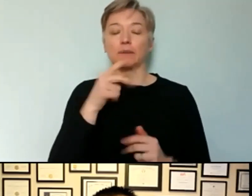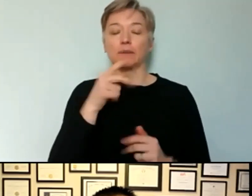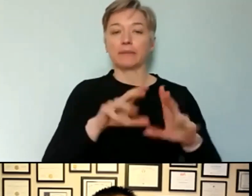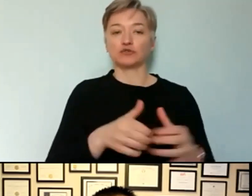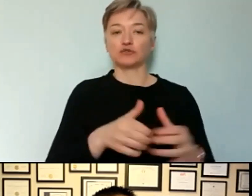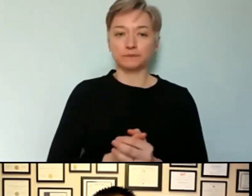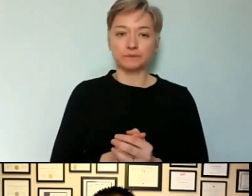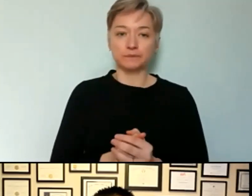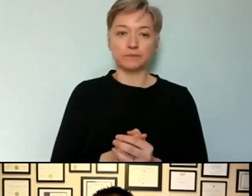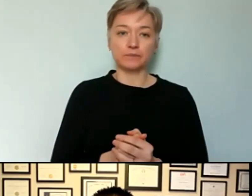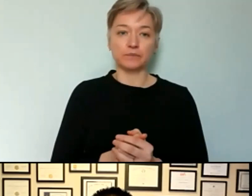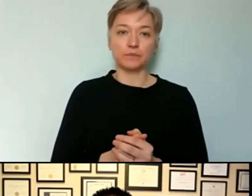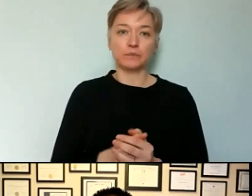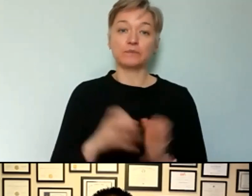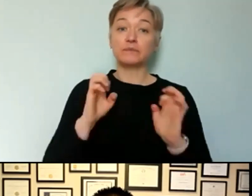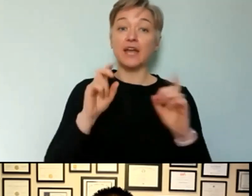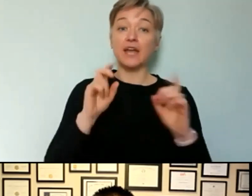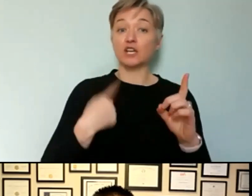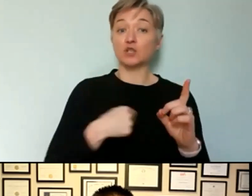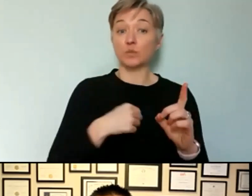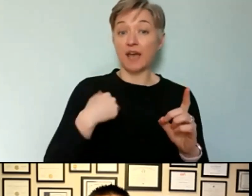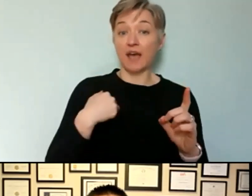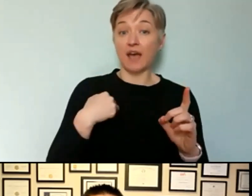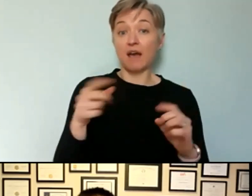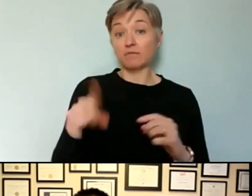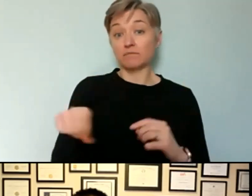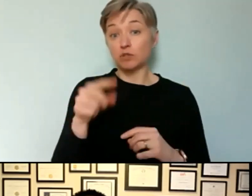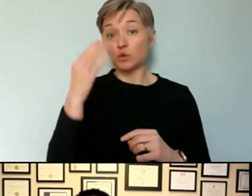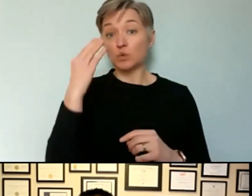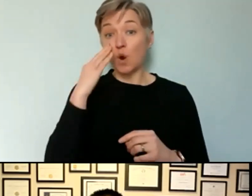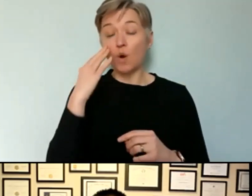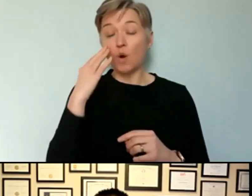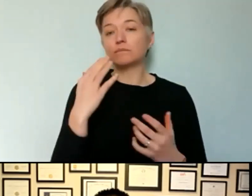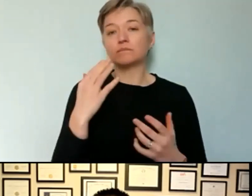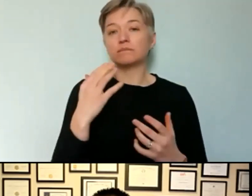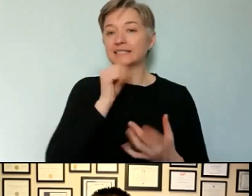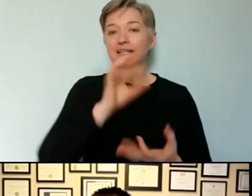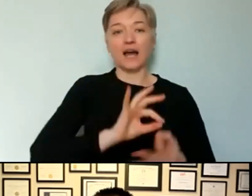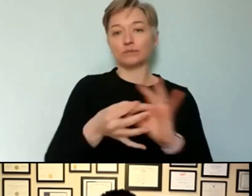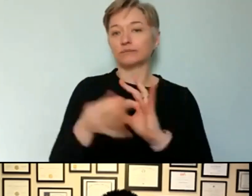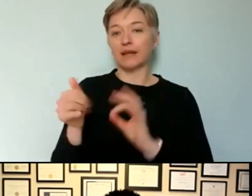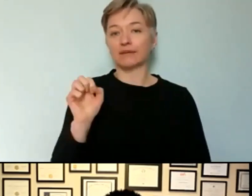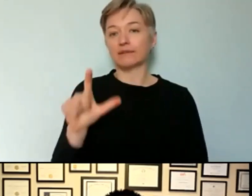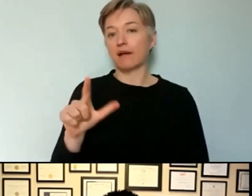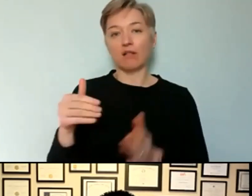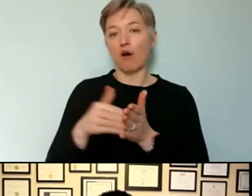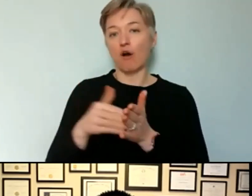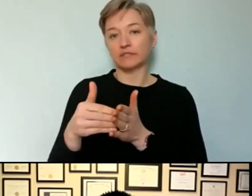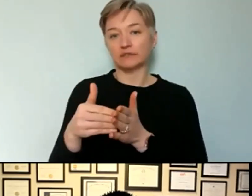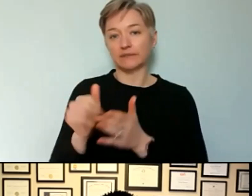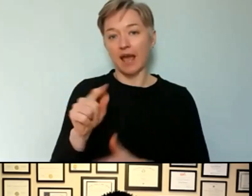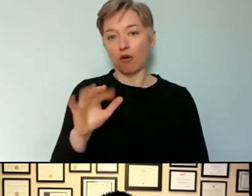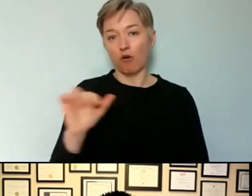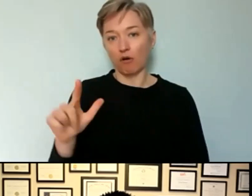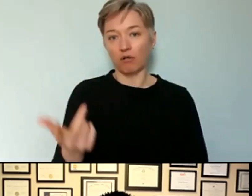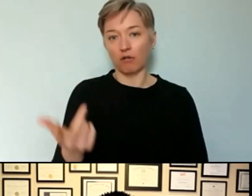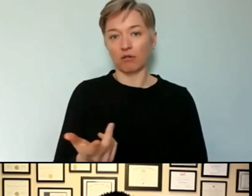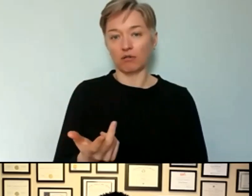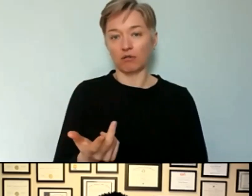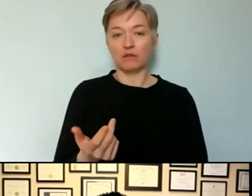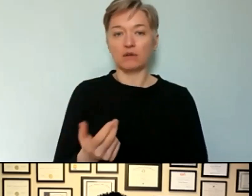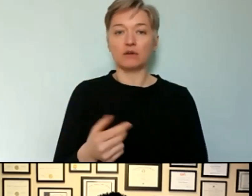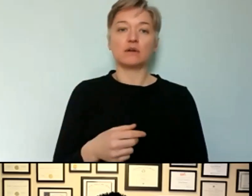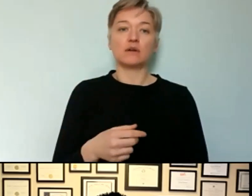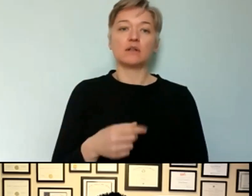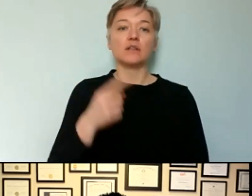The education that we have, as you know, is not interpreted into ASL often at all for when we're